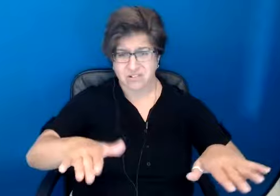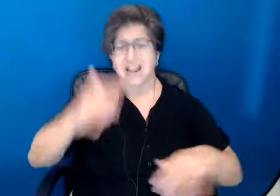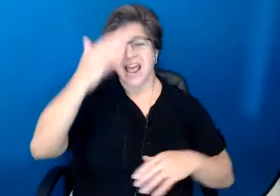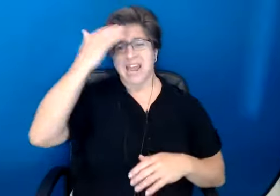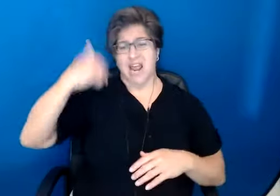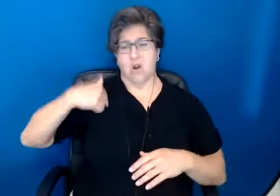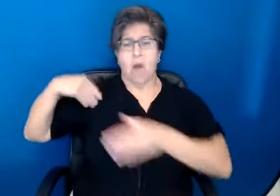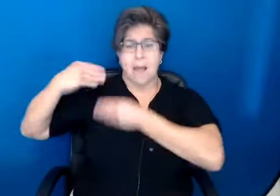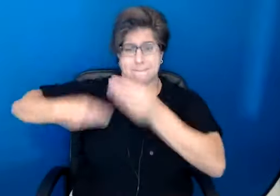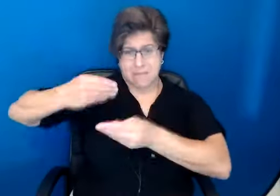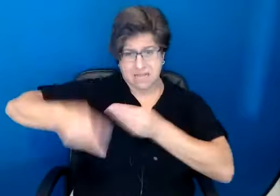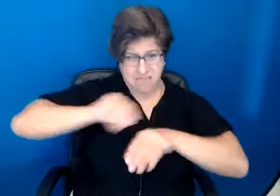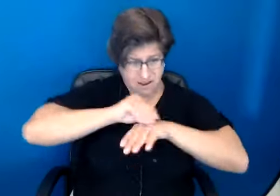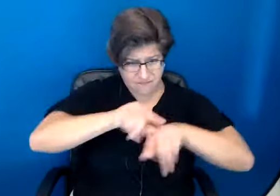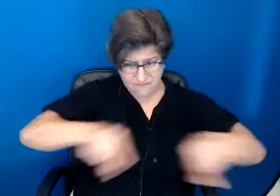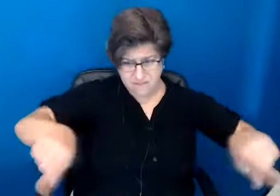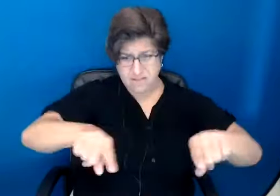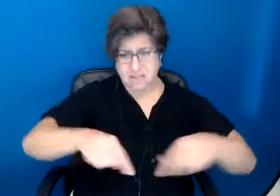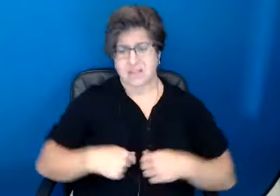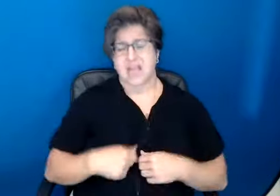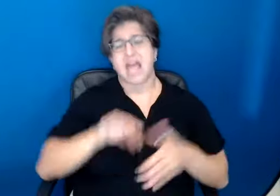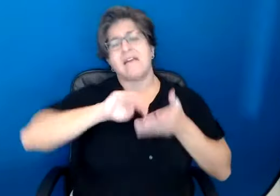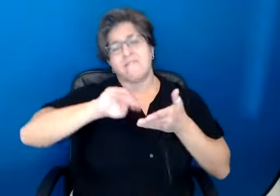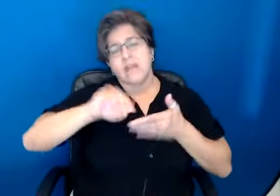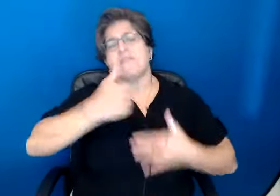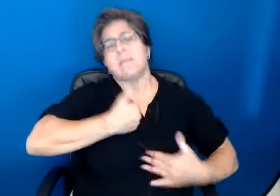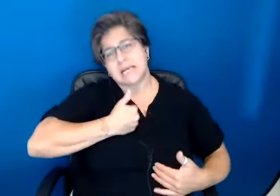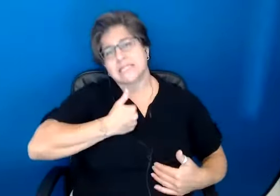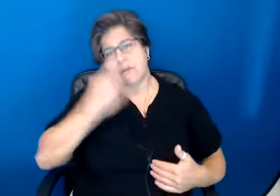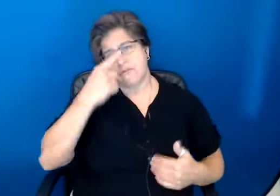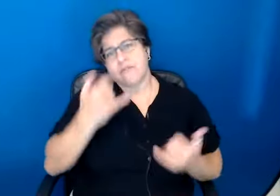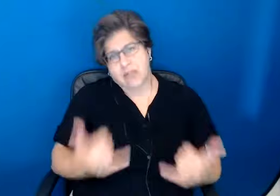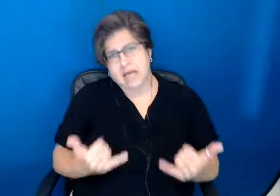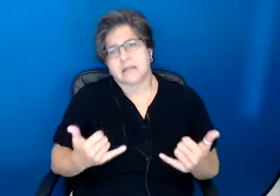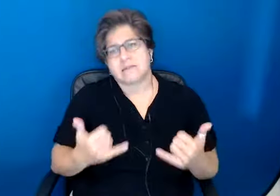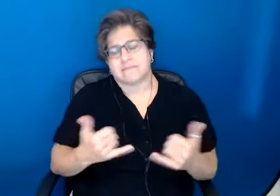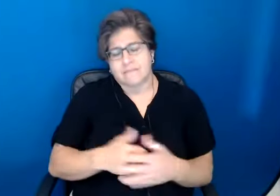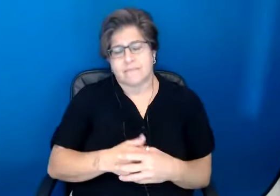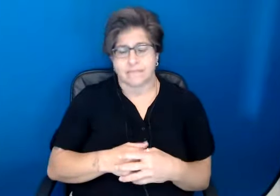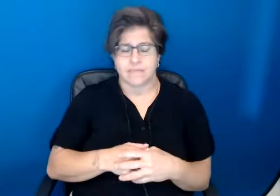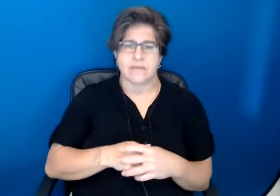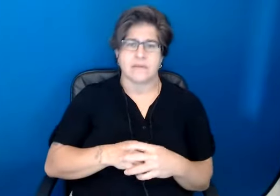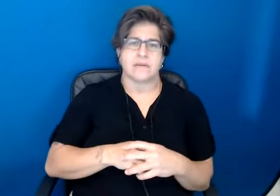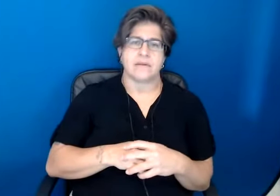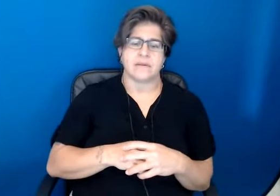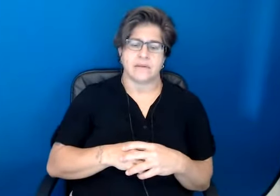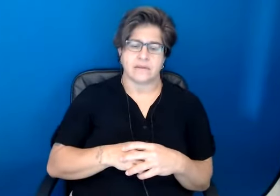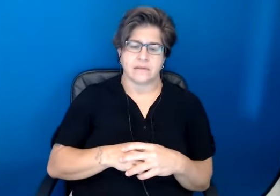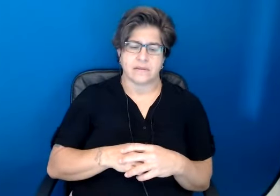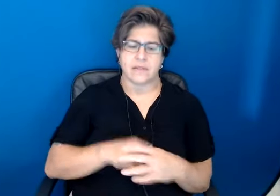I love them absolutely dearly. They're my unconditional love. You know, they're the ones that I've no damaged with this illness.